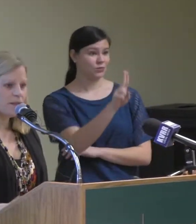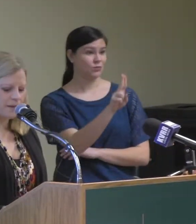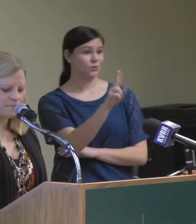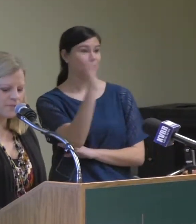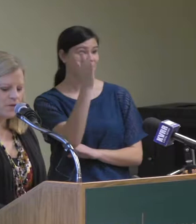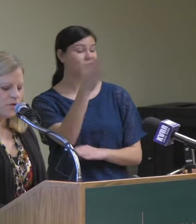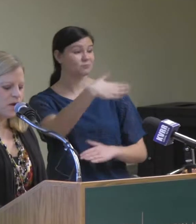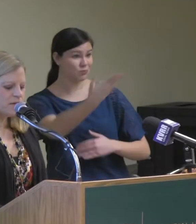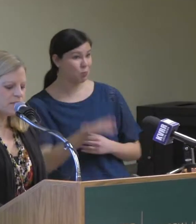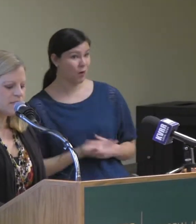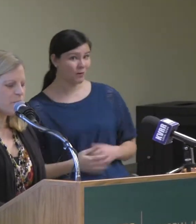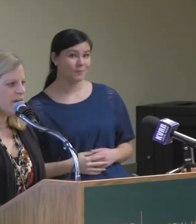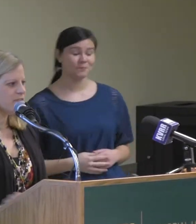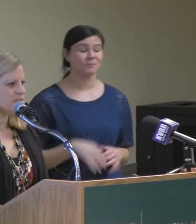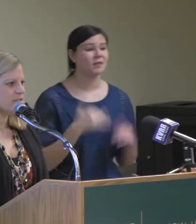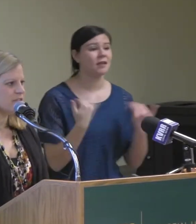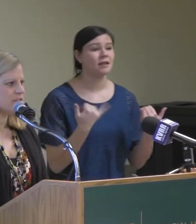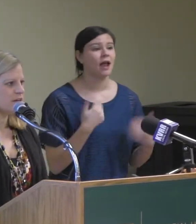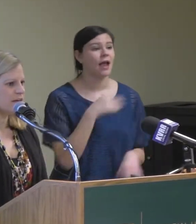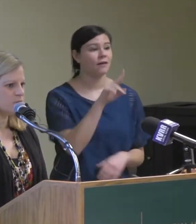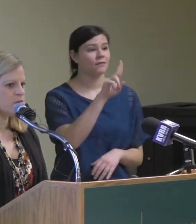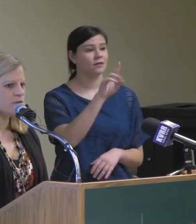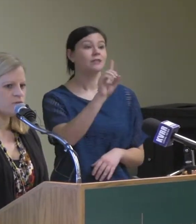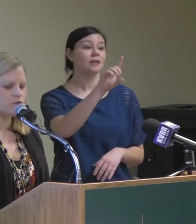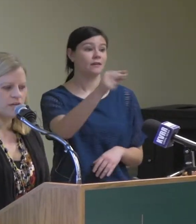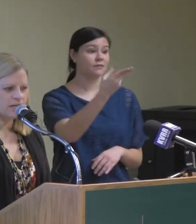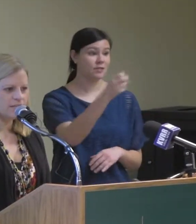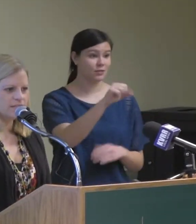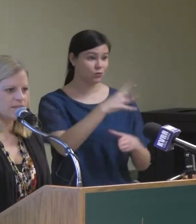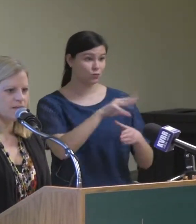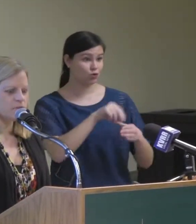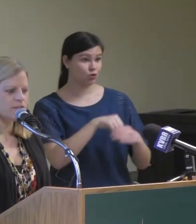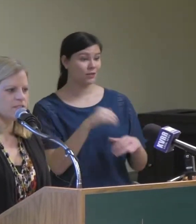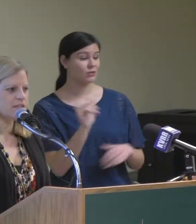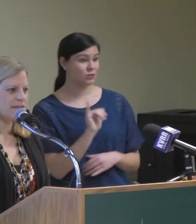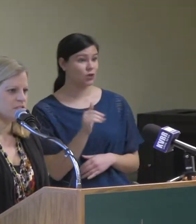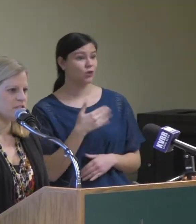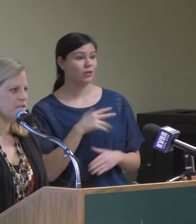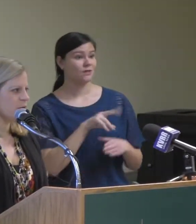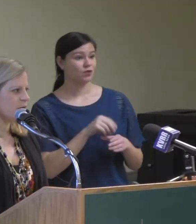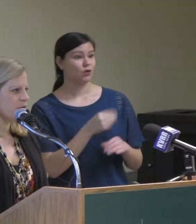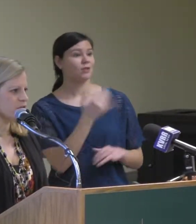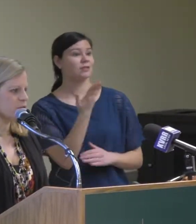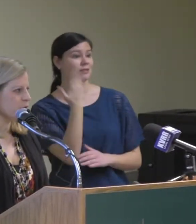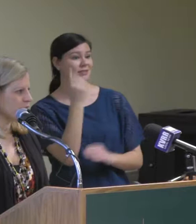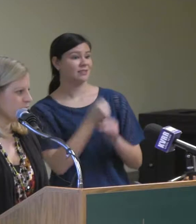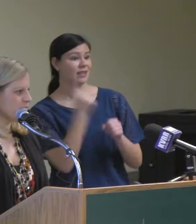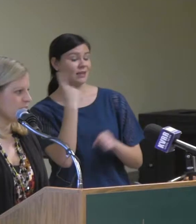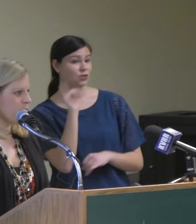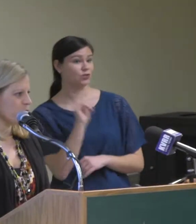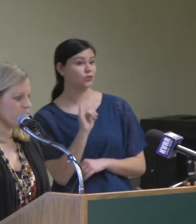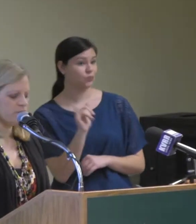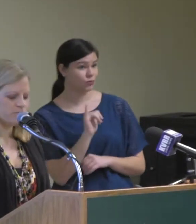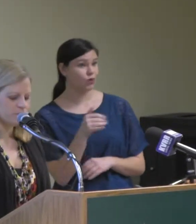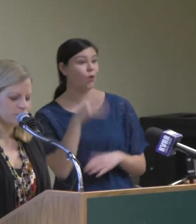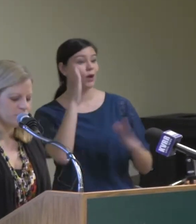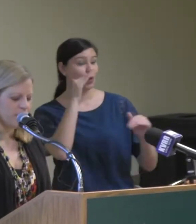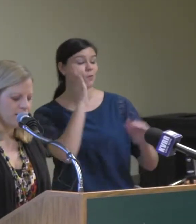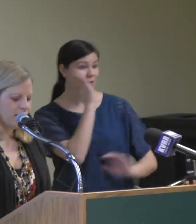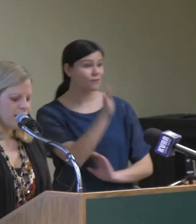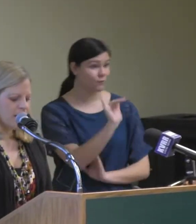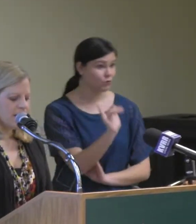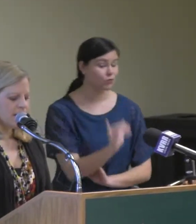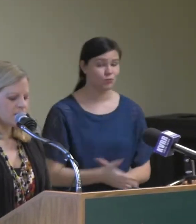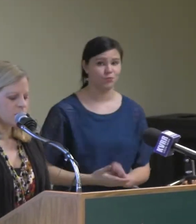So welcome. Today we have Davies High School also joining us. They have joined us last year as well with this project and hopefully in the future as